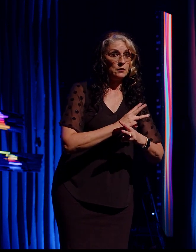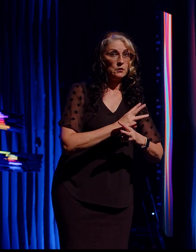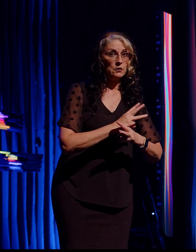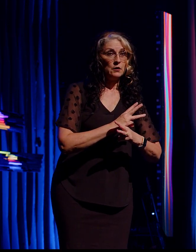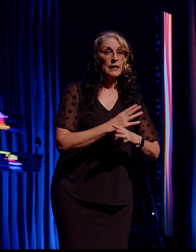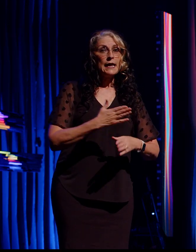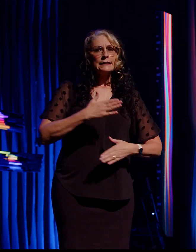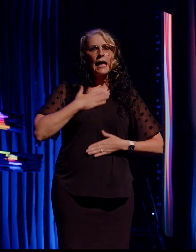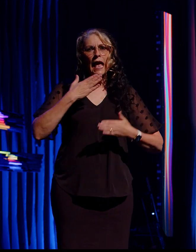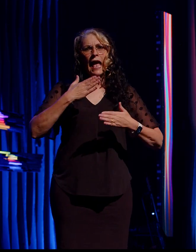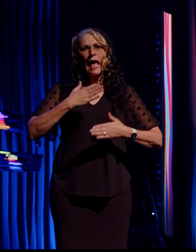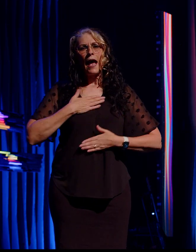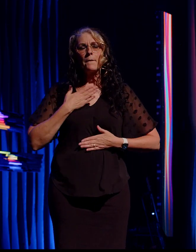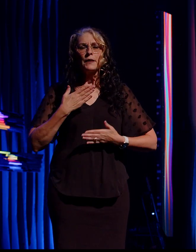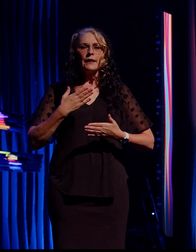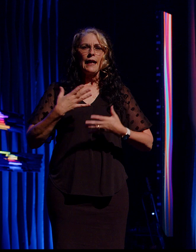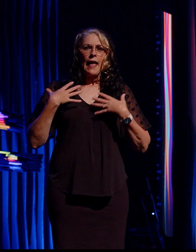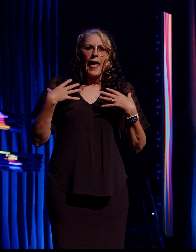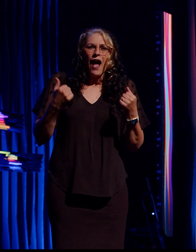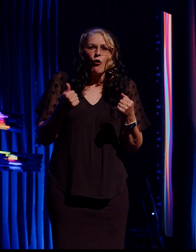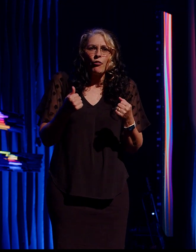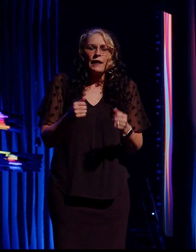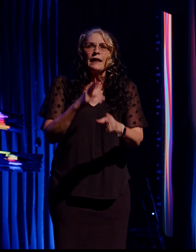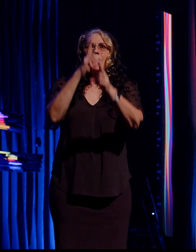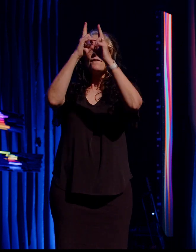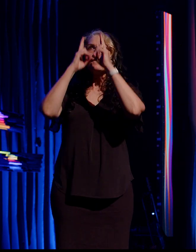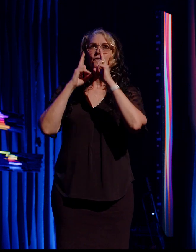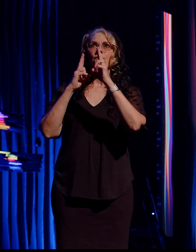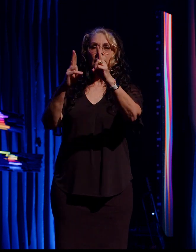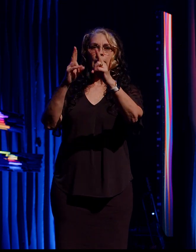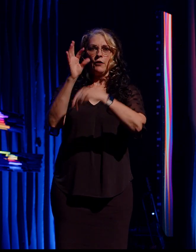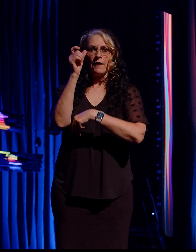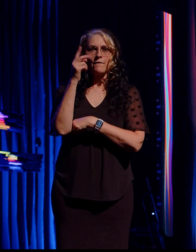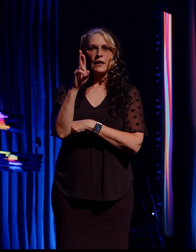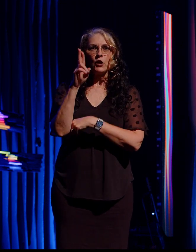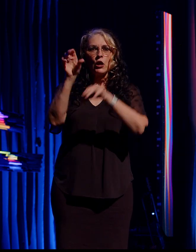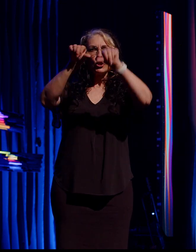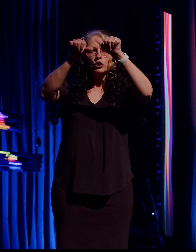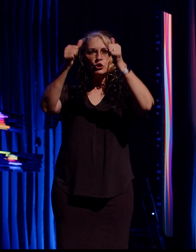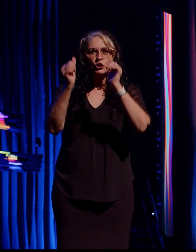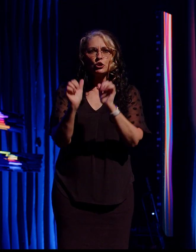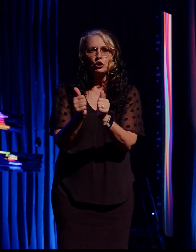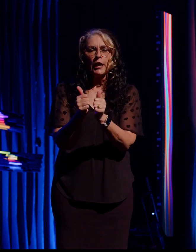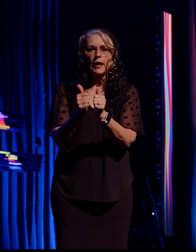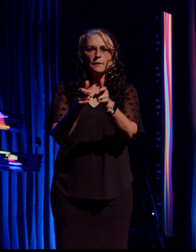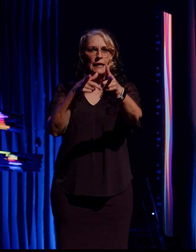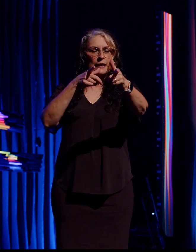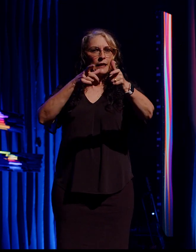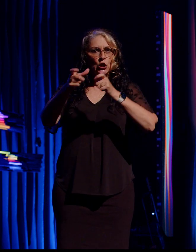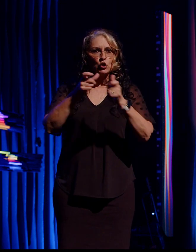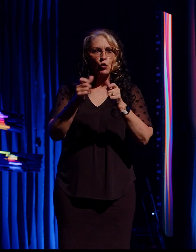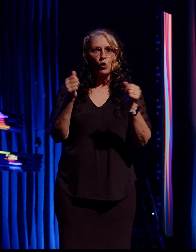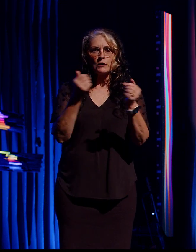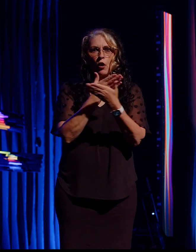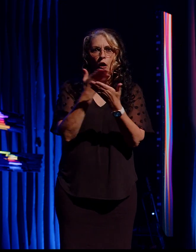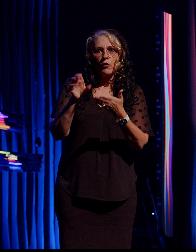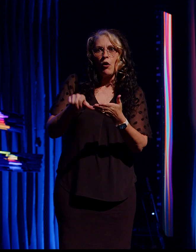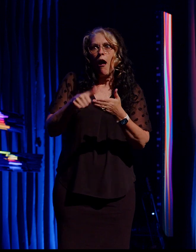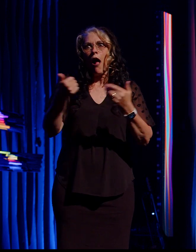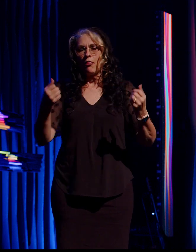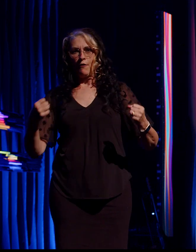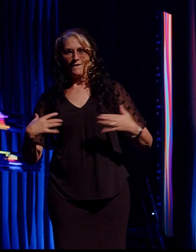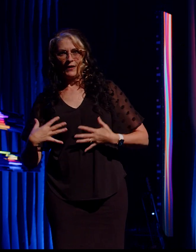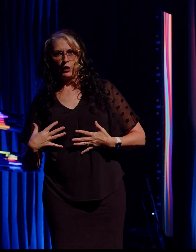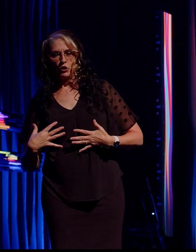It's a happy, healthy fear. It's a happy, healthy fear that shapes and controls all our other